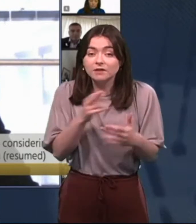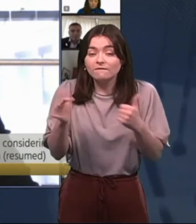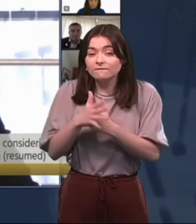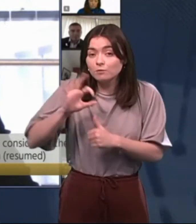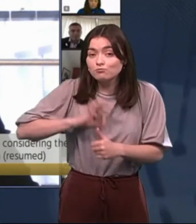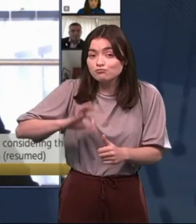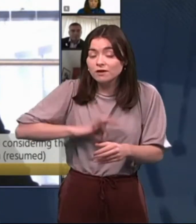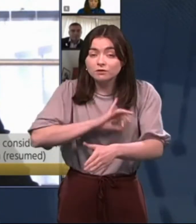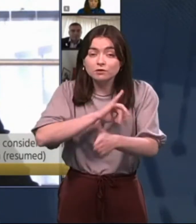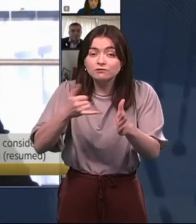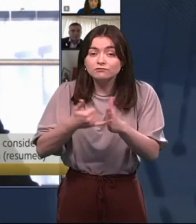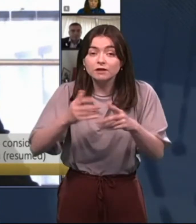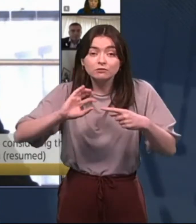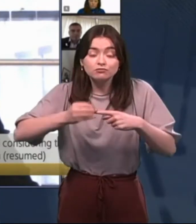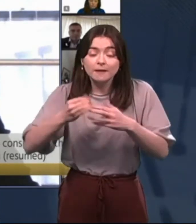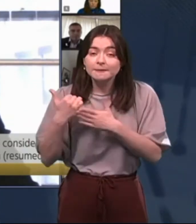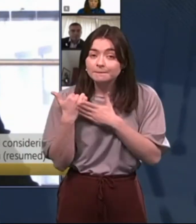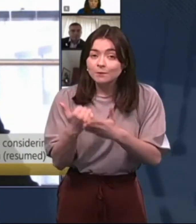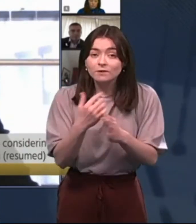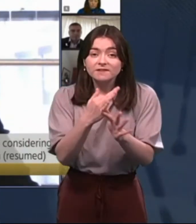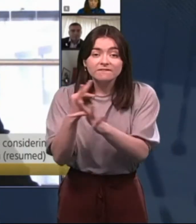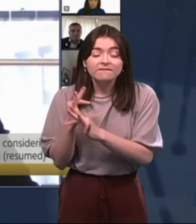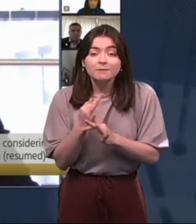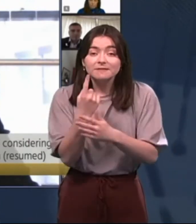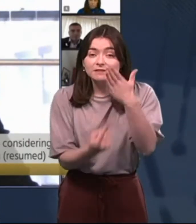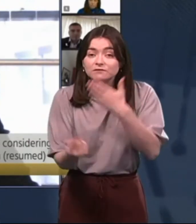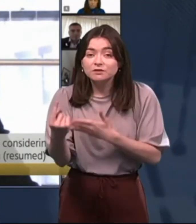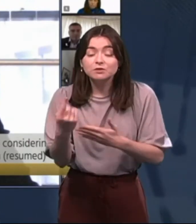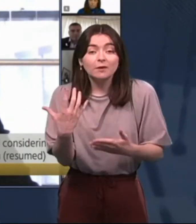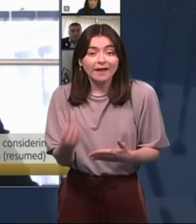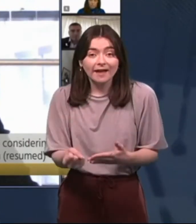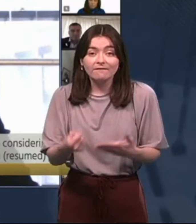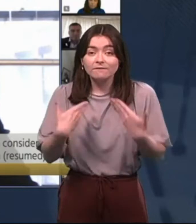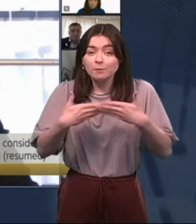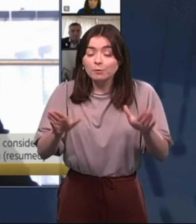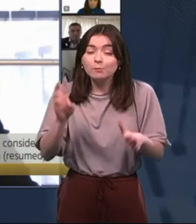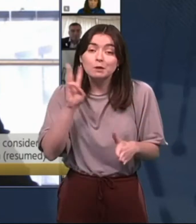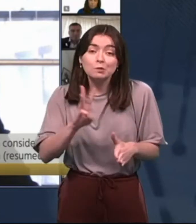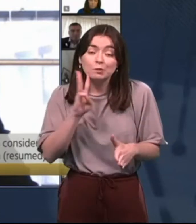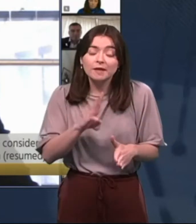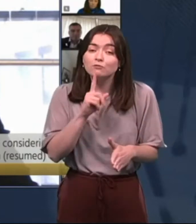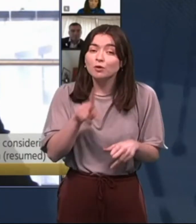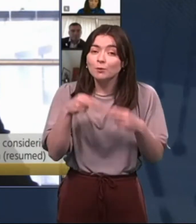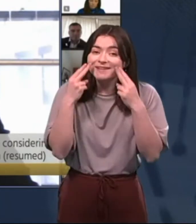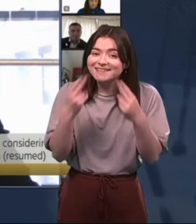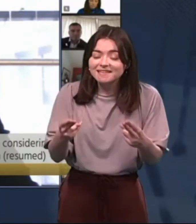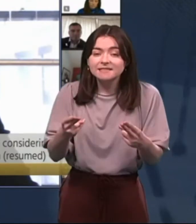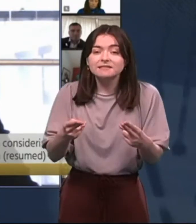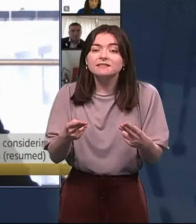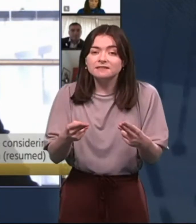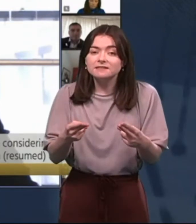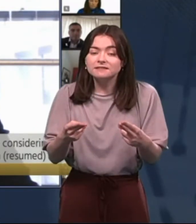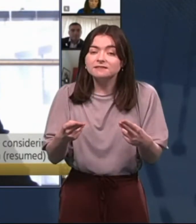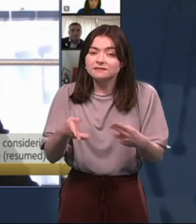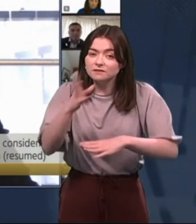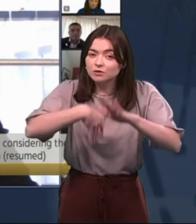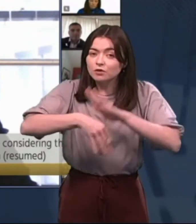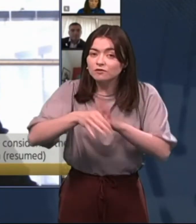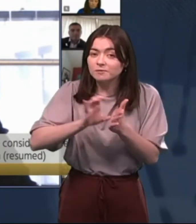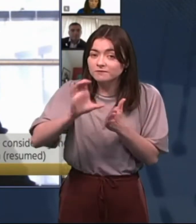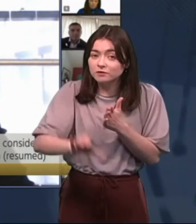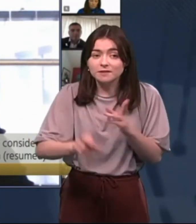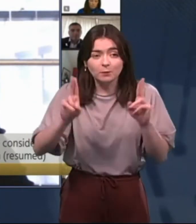trying to support families and individuals. So we certainly have the public will, we just need the political will and the funding, and we are a country that can afford